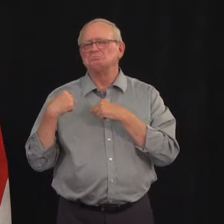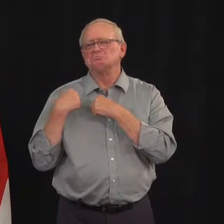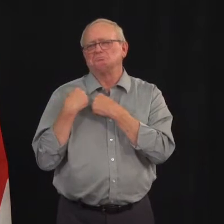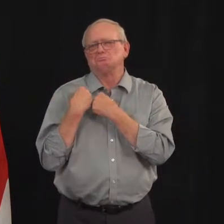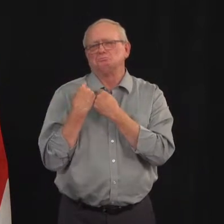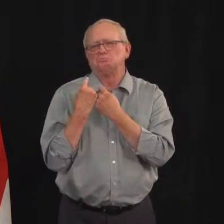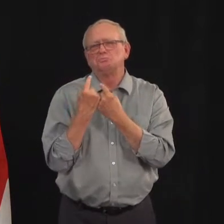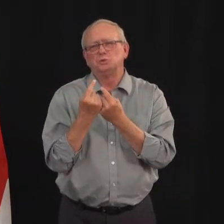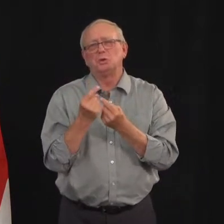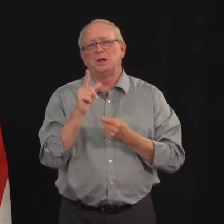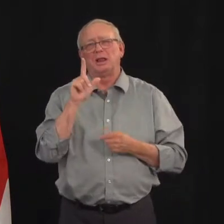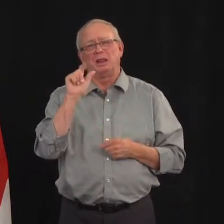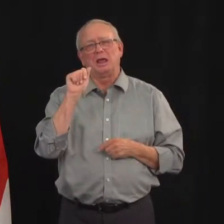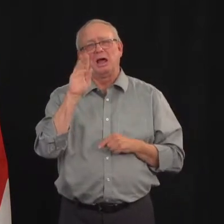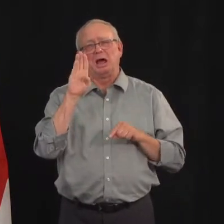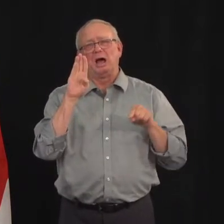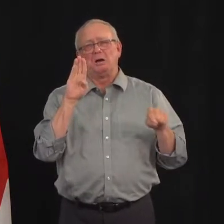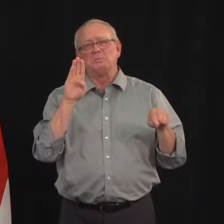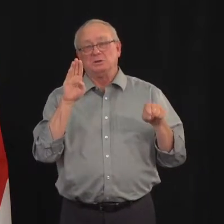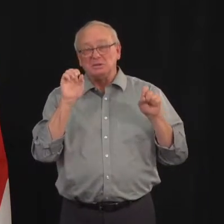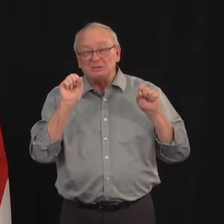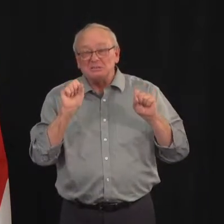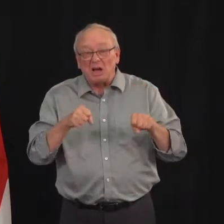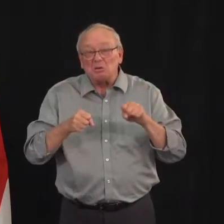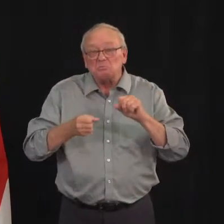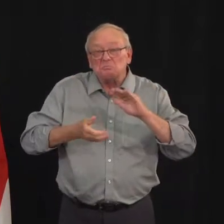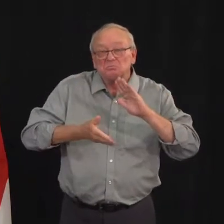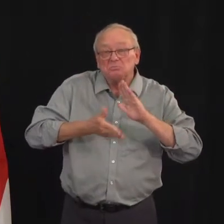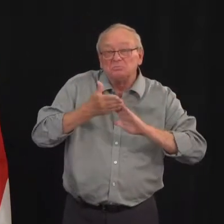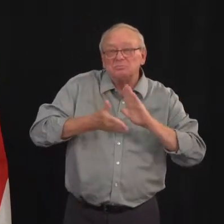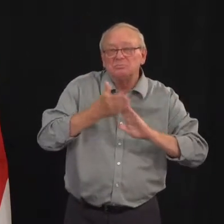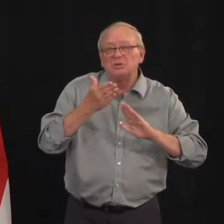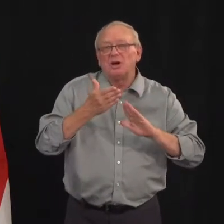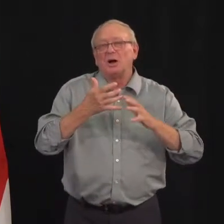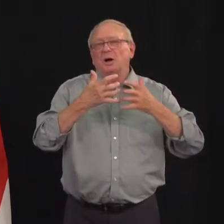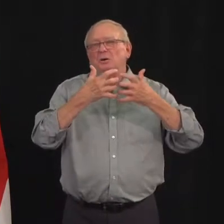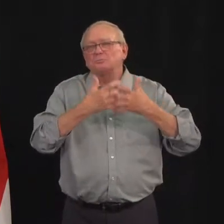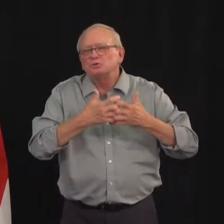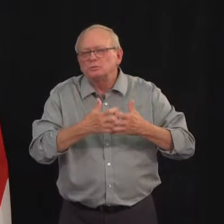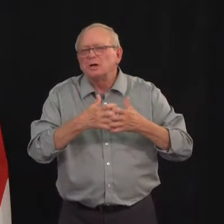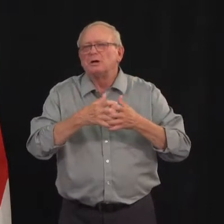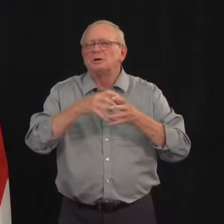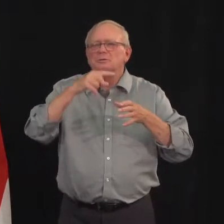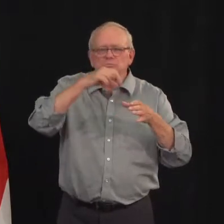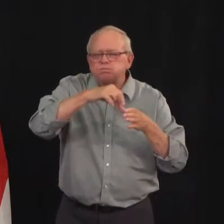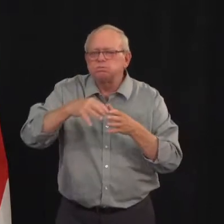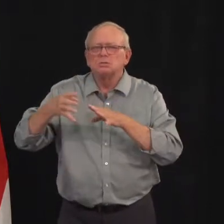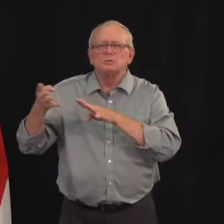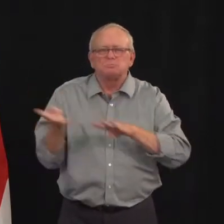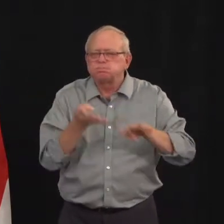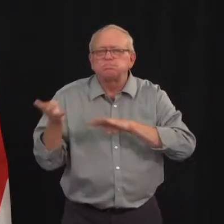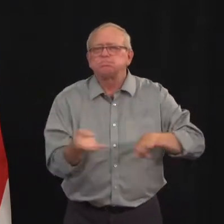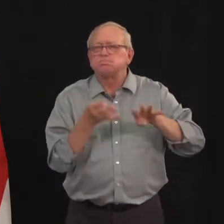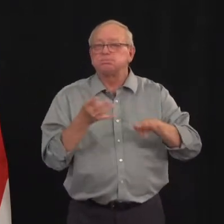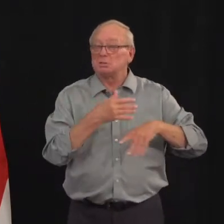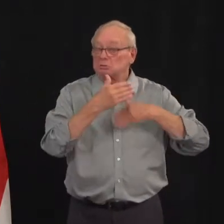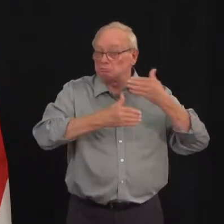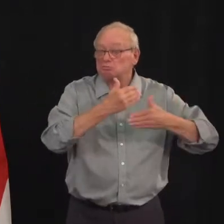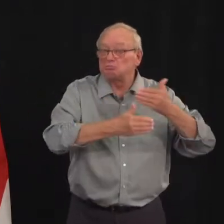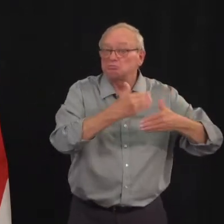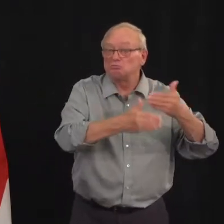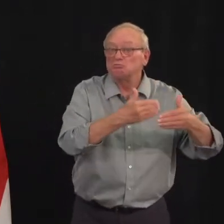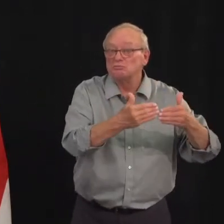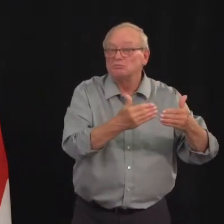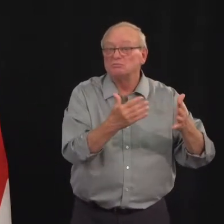able to run tests through the lab and through the machinery. We also had been working with Alberta Health Services on assessment centres